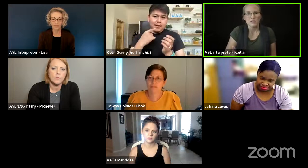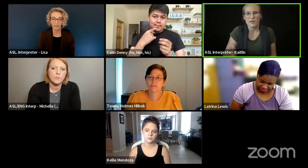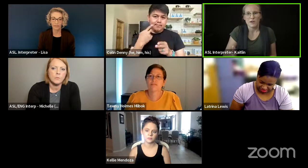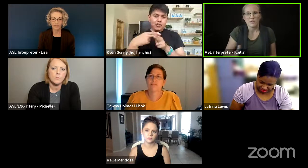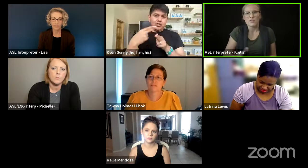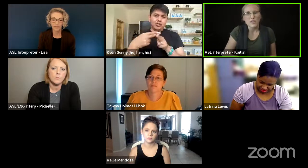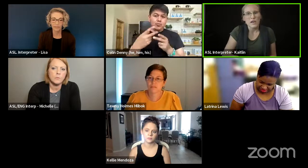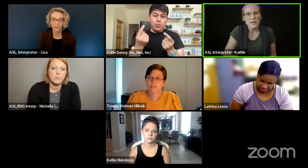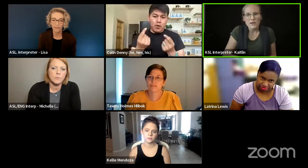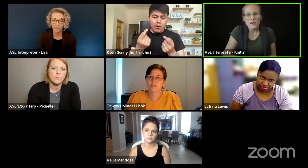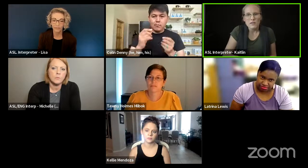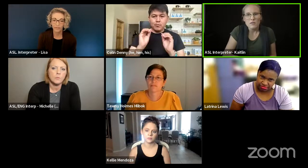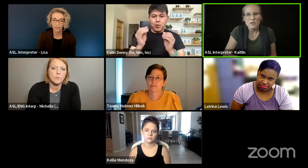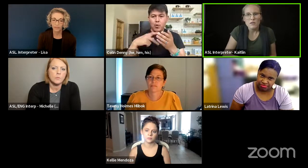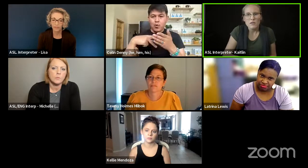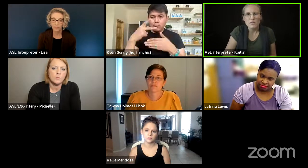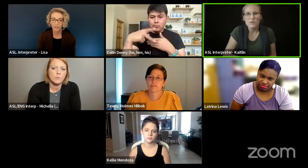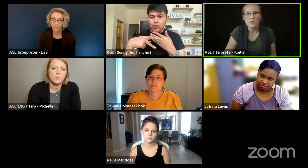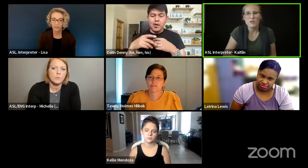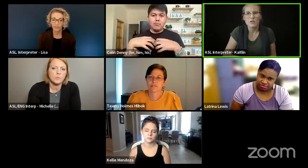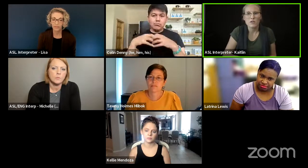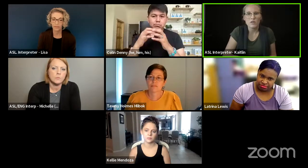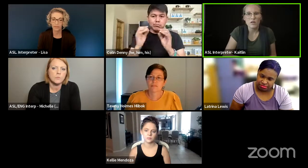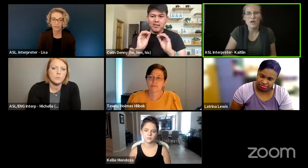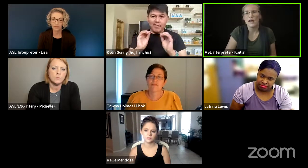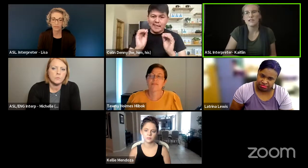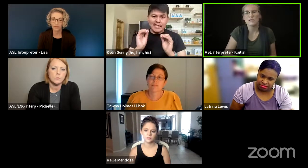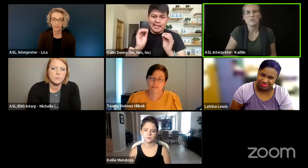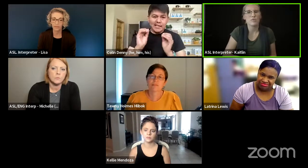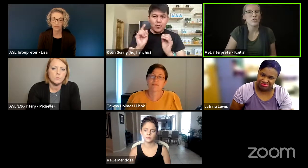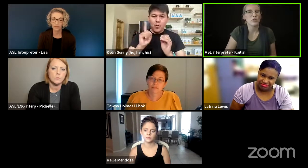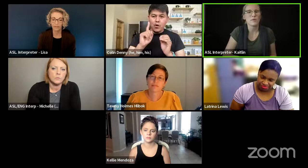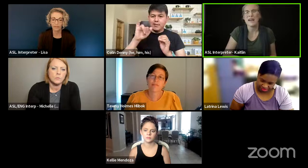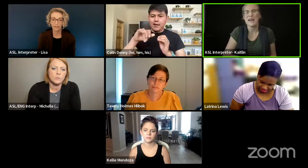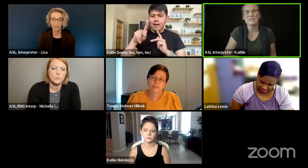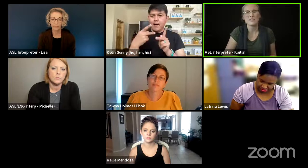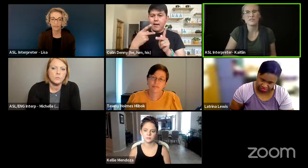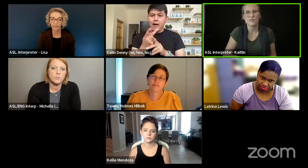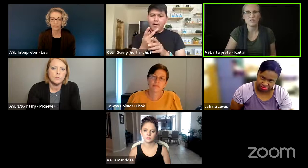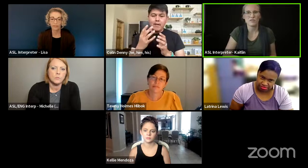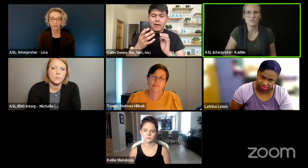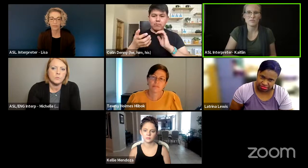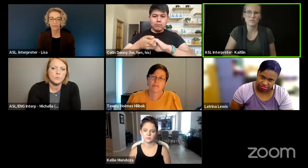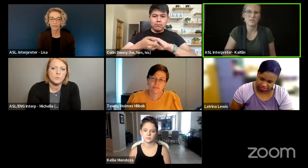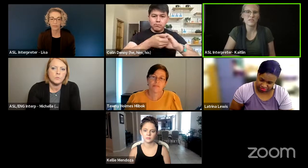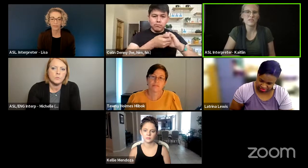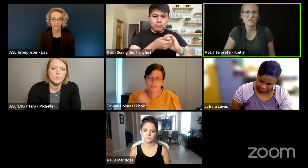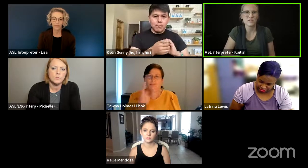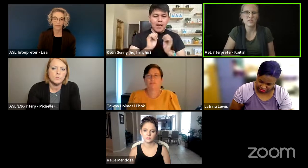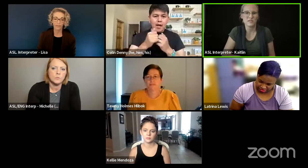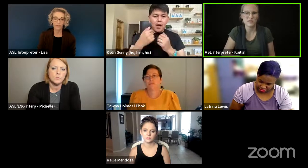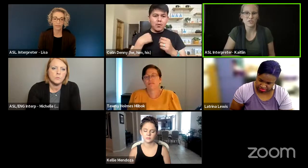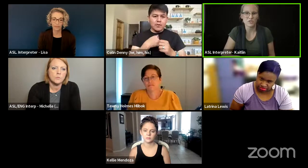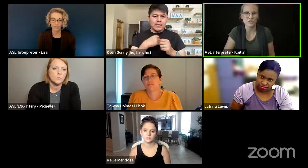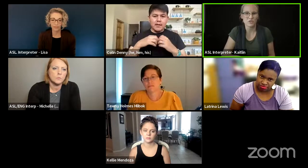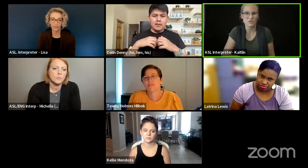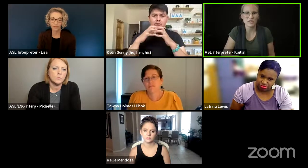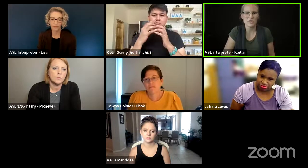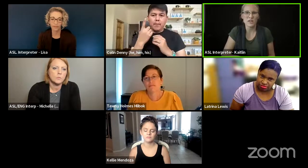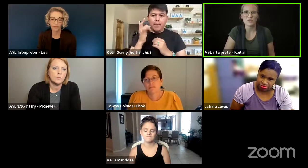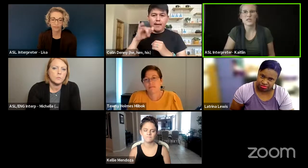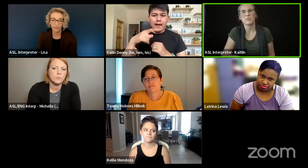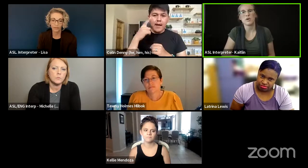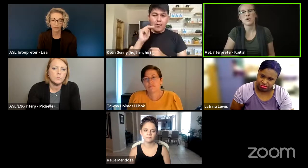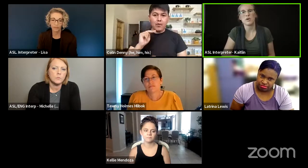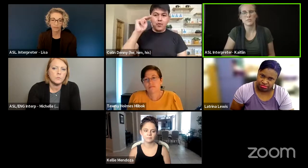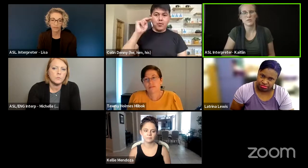lot of outreach for that yet. There hasn't been a program enacted for specifically reservation children.